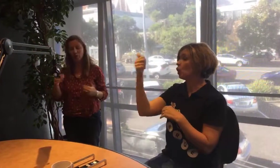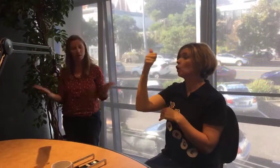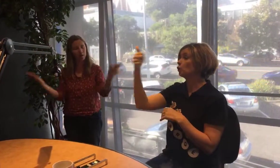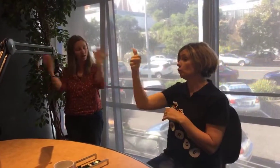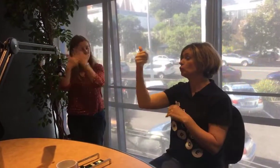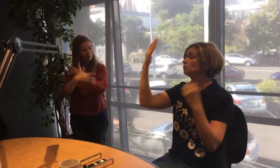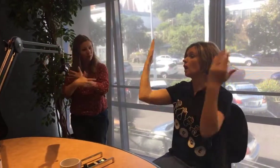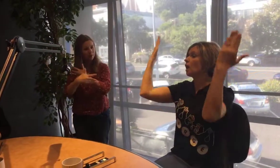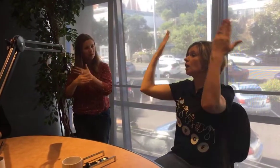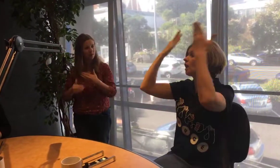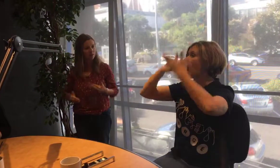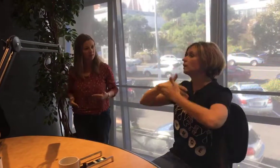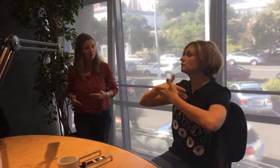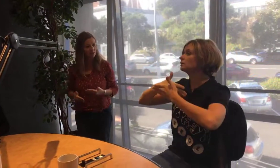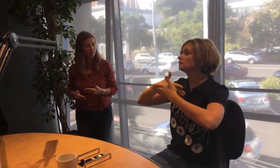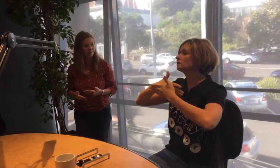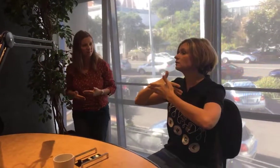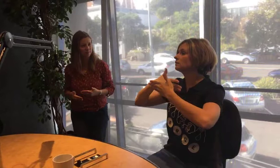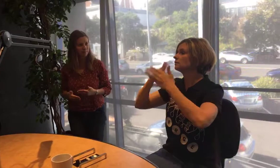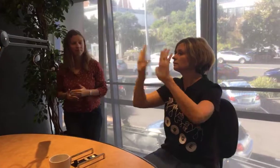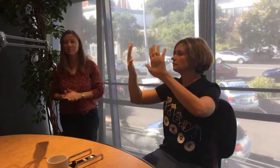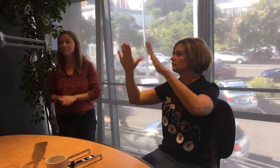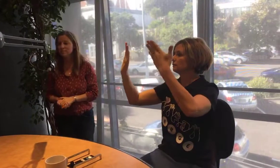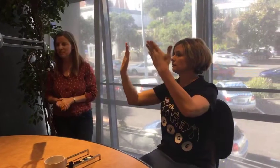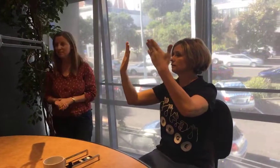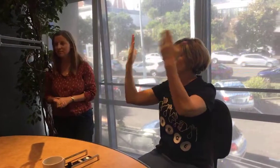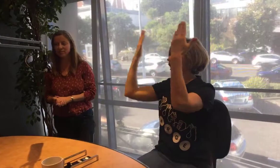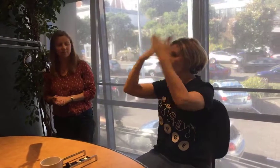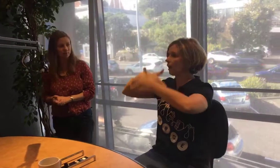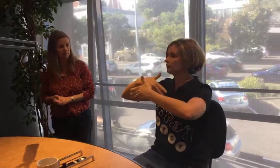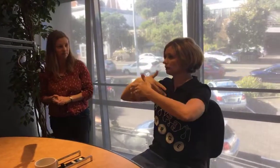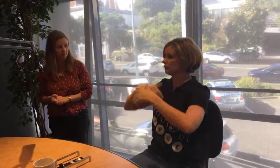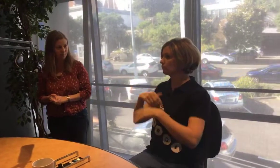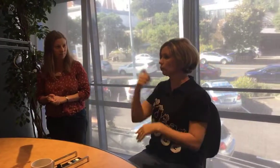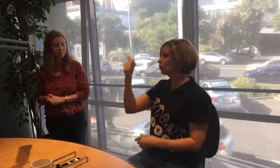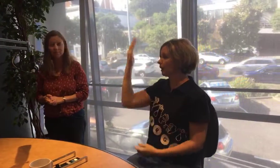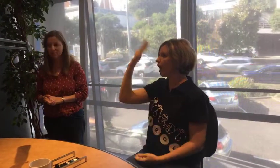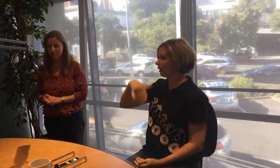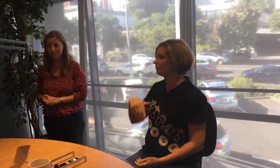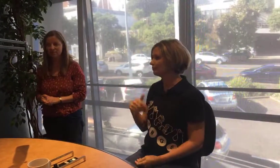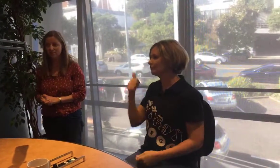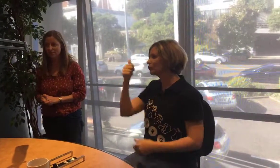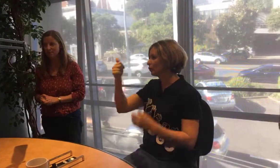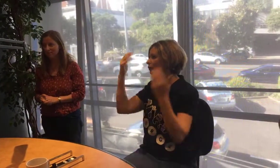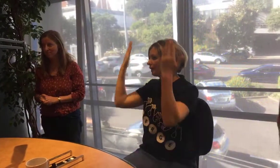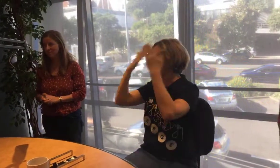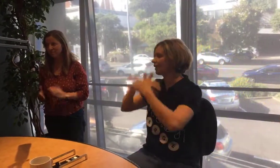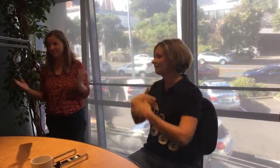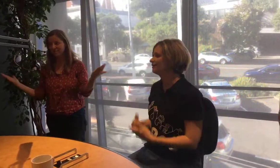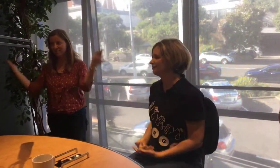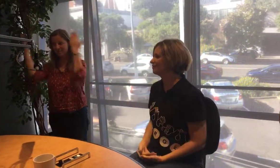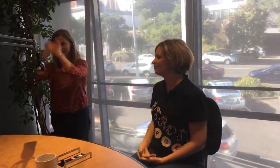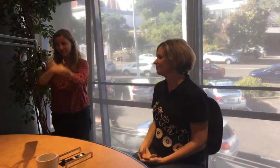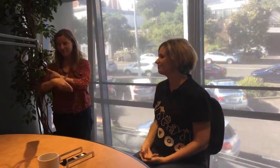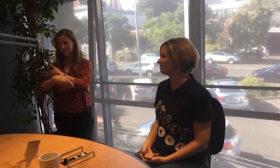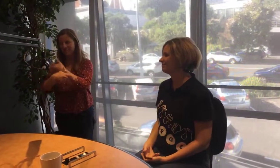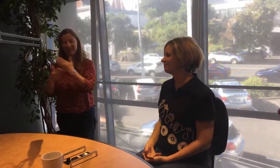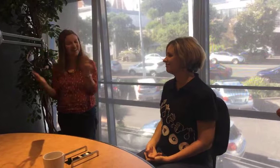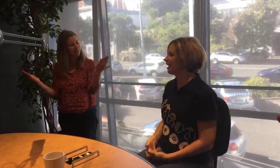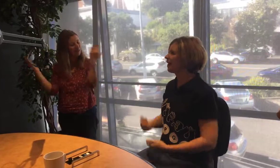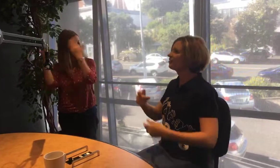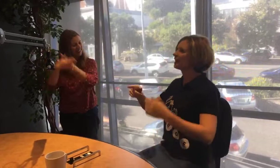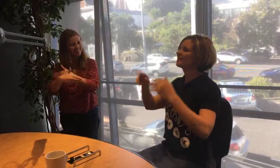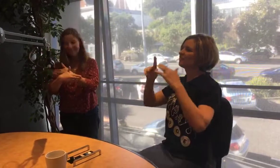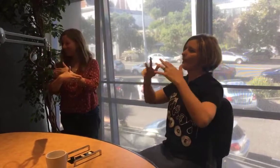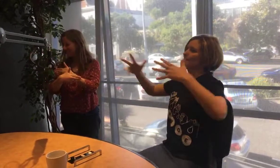You can use one hand if you like, or Or two, like that. Oh, yeah. Okay. palms towards you.